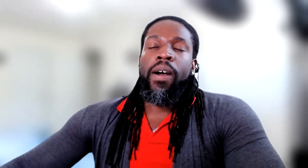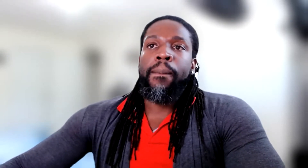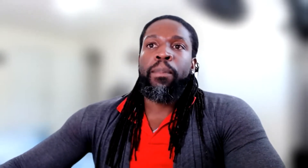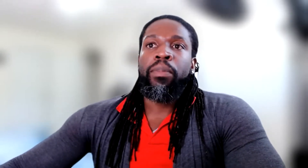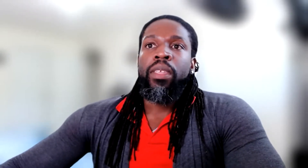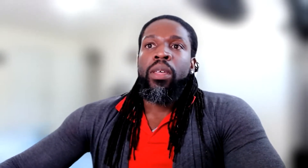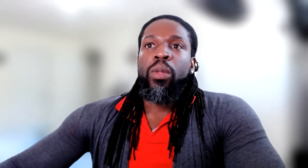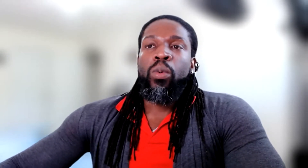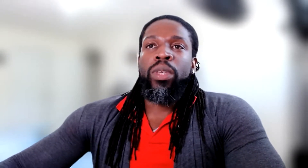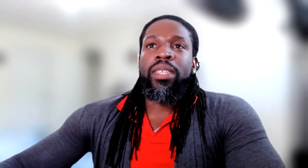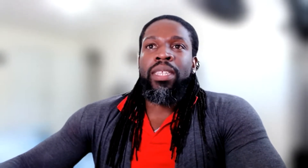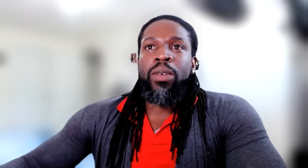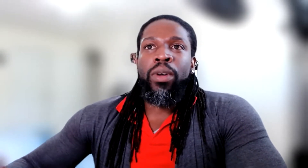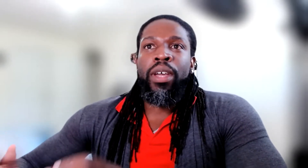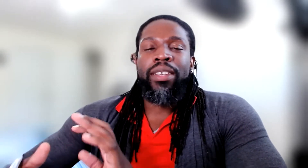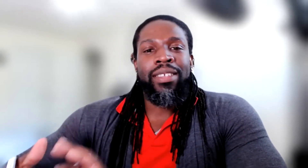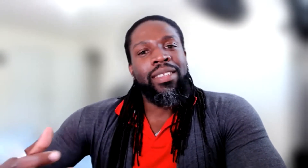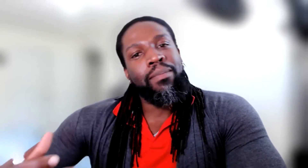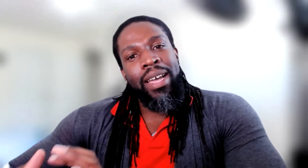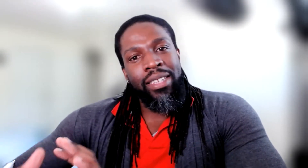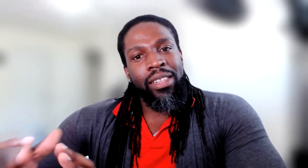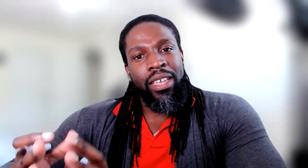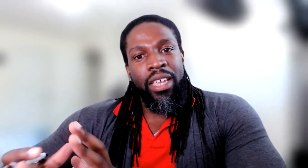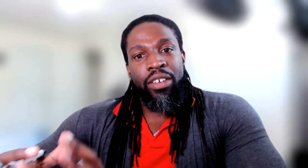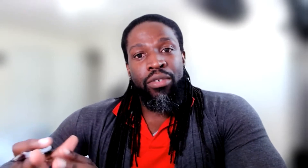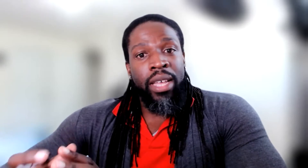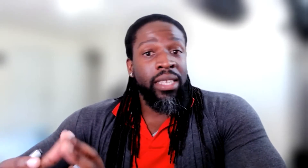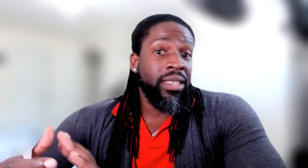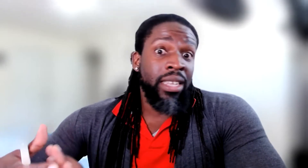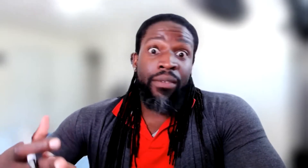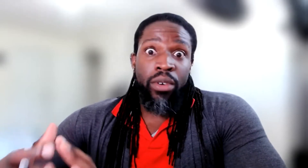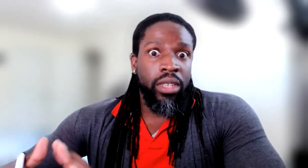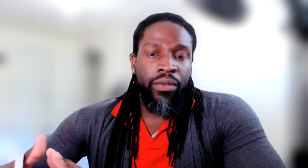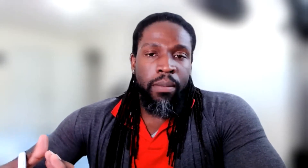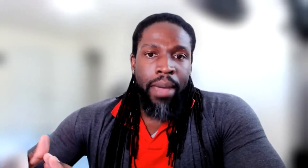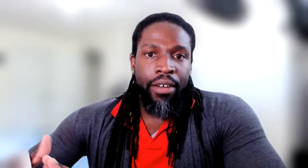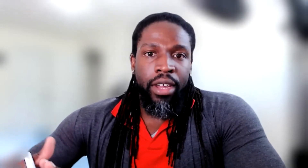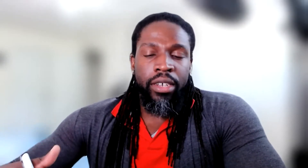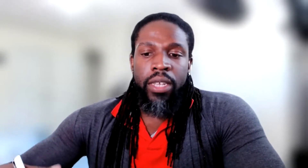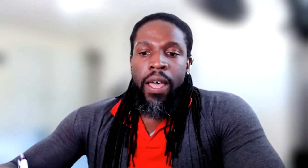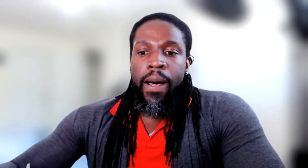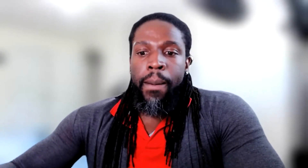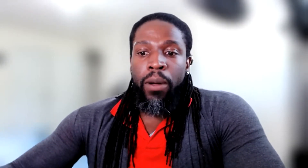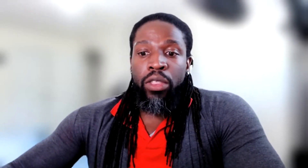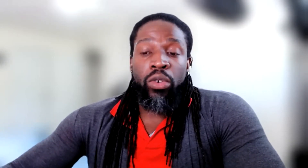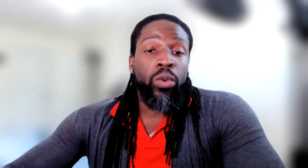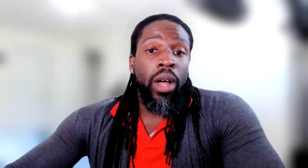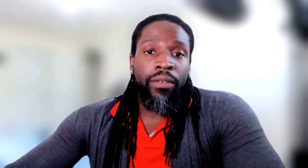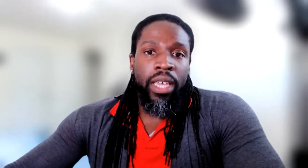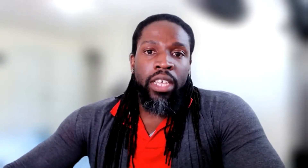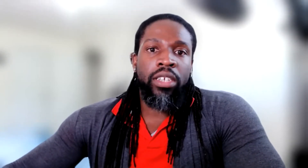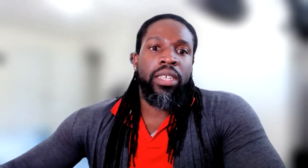So we see where systematically it created several different barriers, but